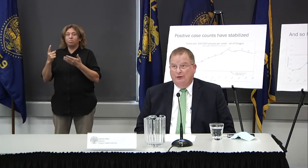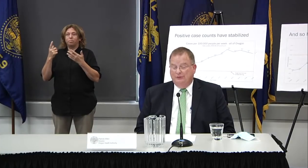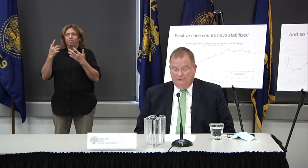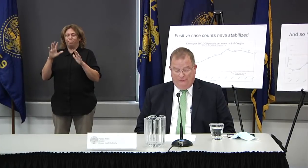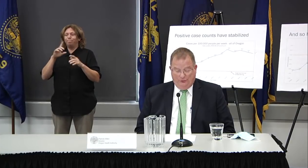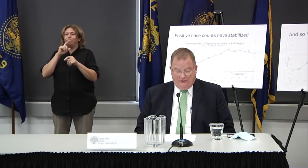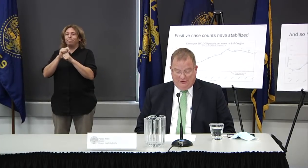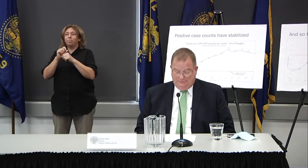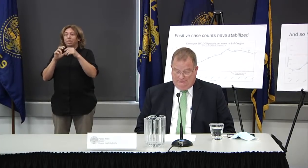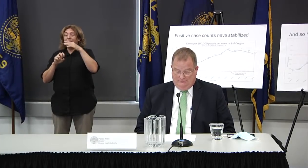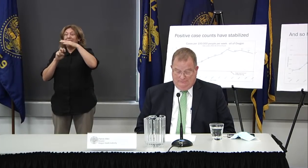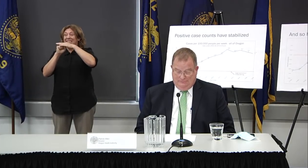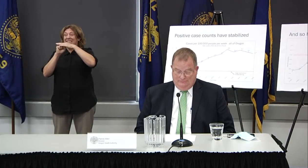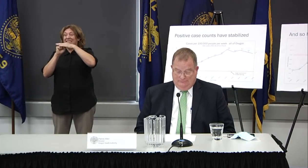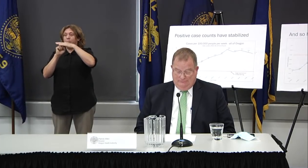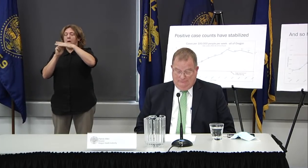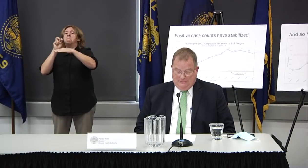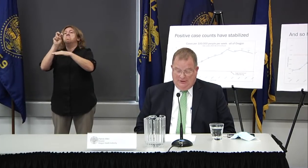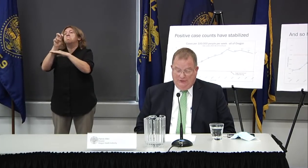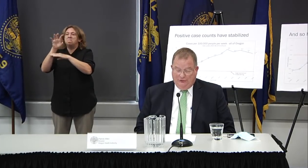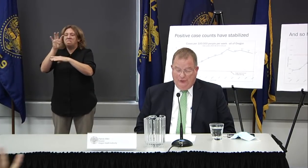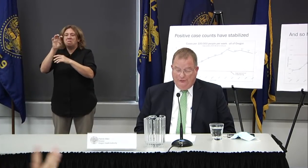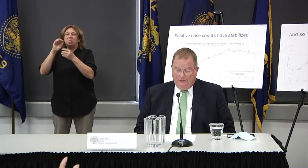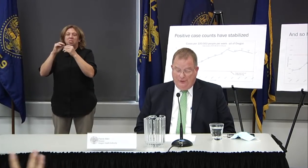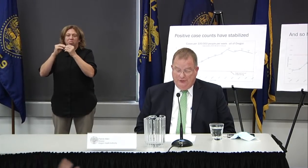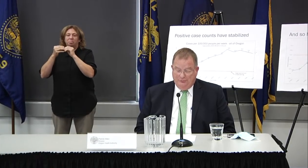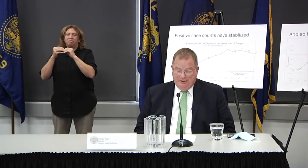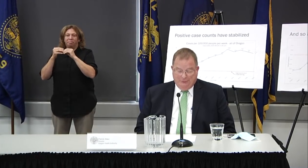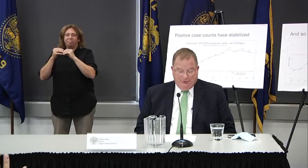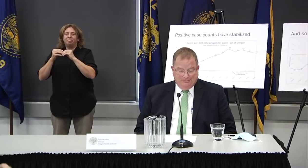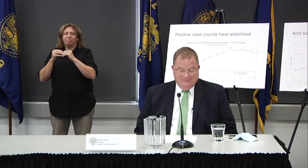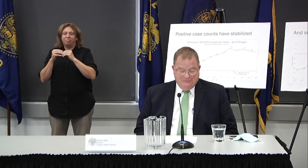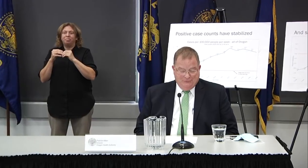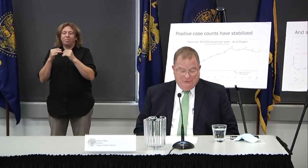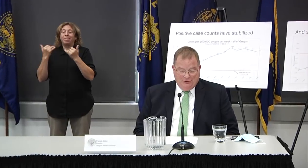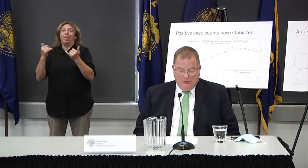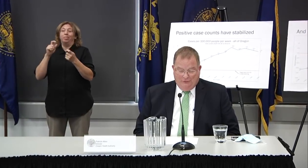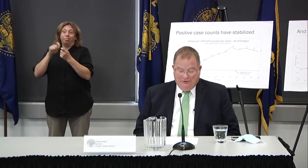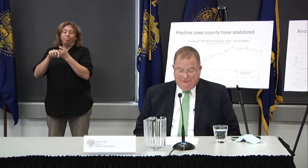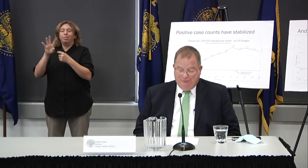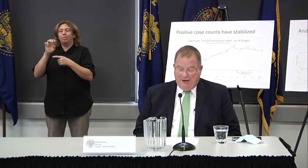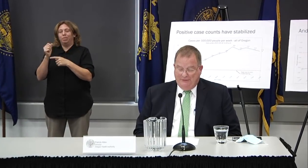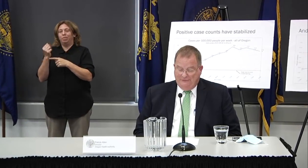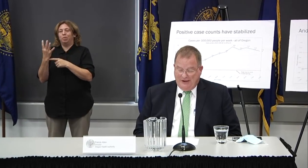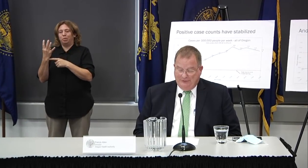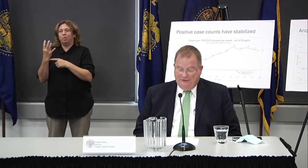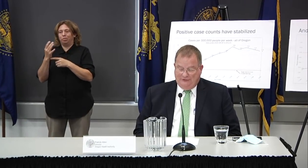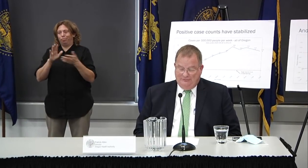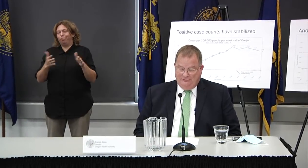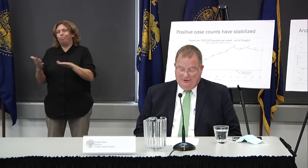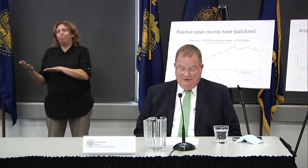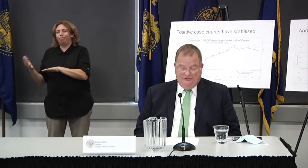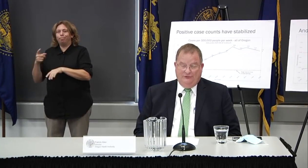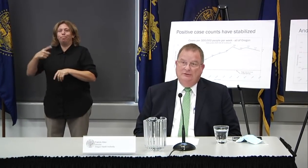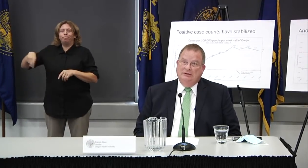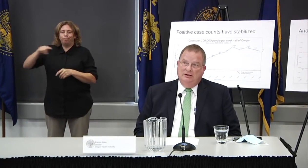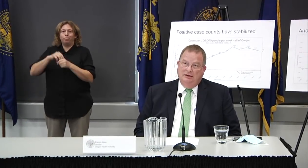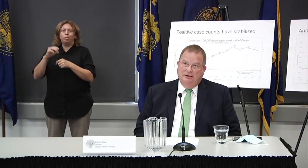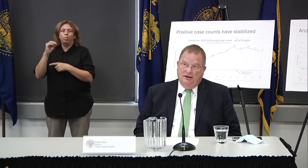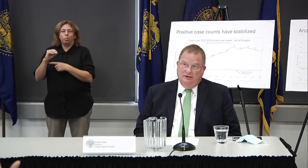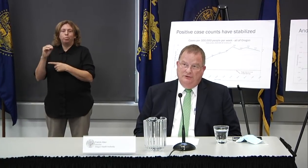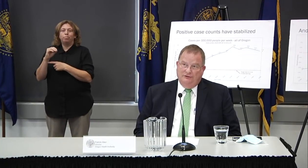of 414. These are over 400 people who have left behind families,